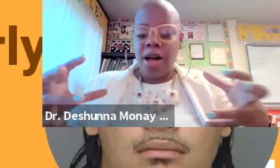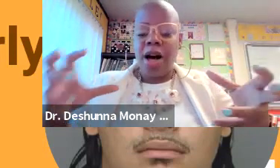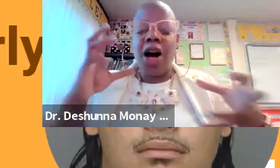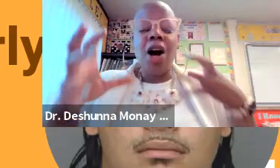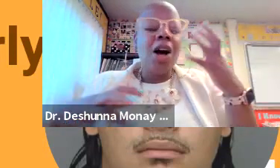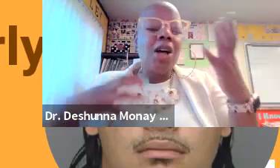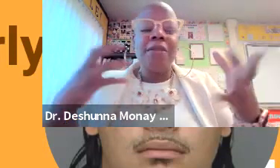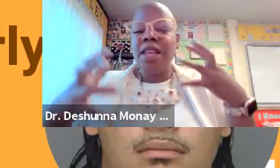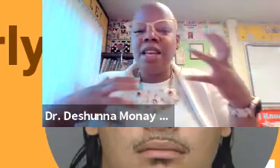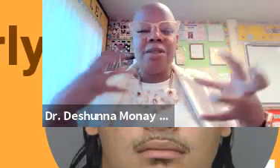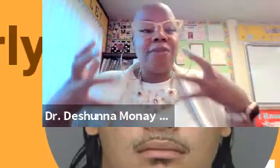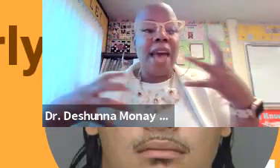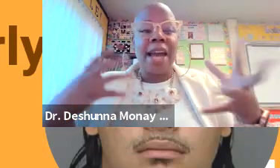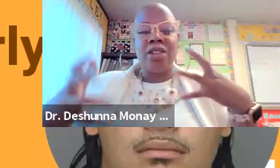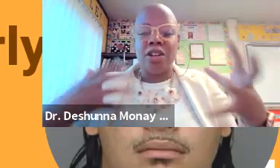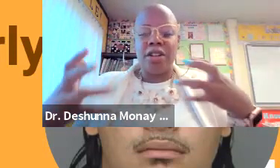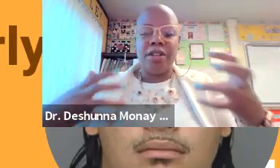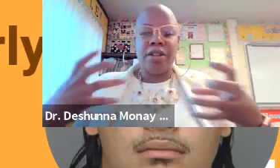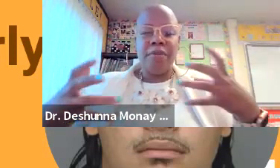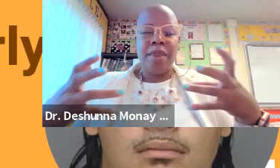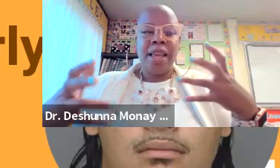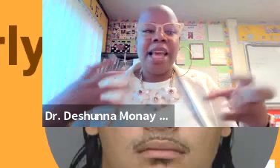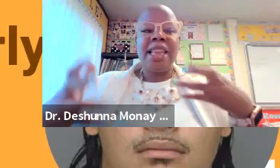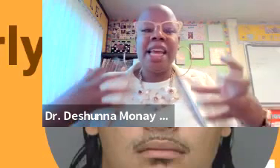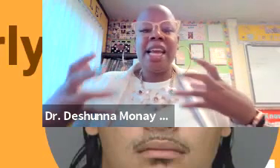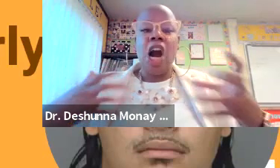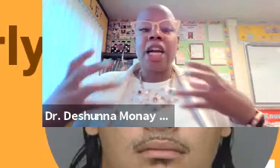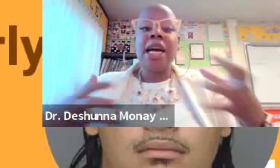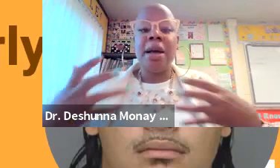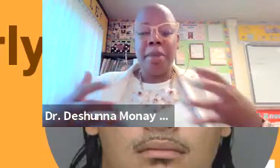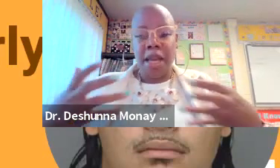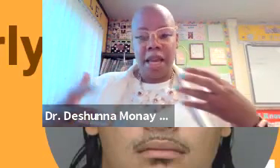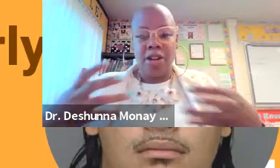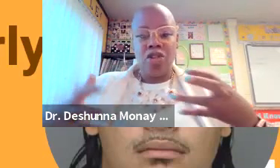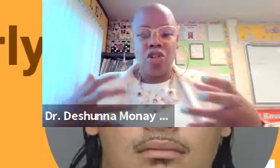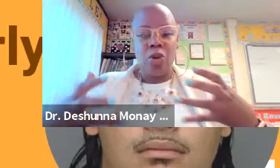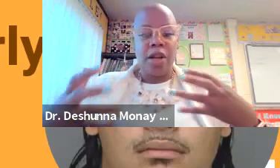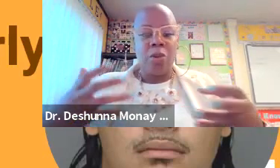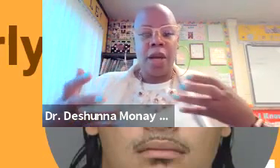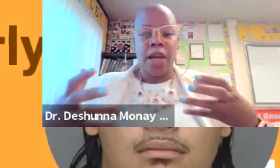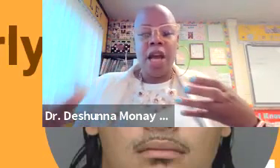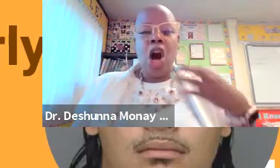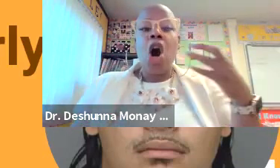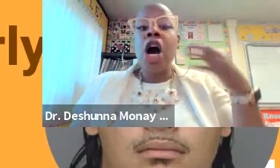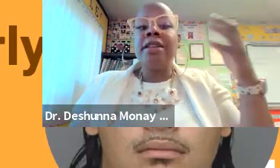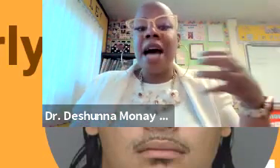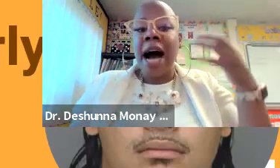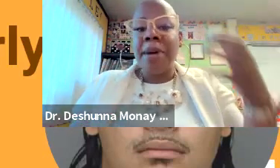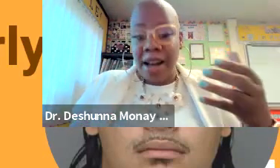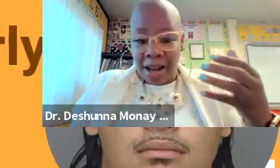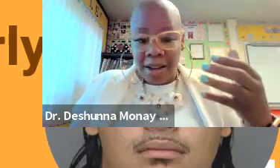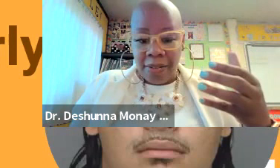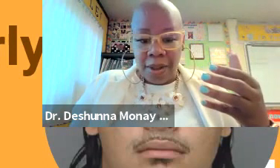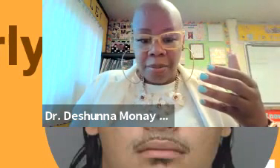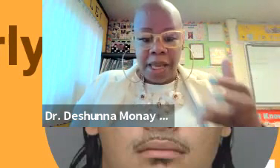imagine all of these factors that they are coming into us with, on